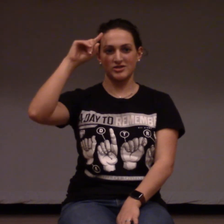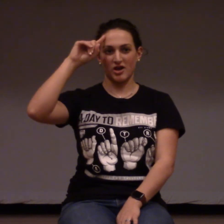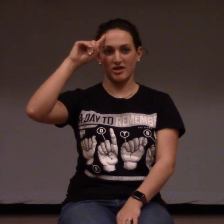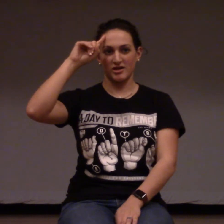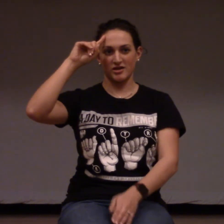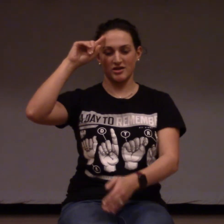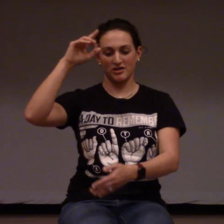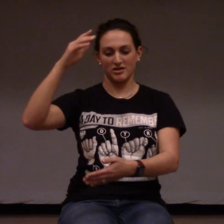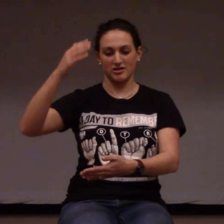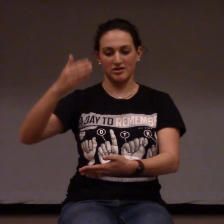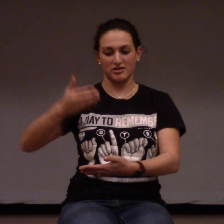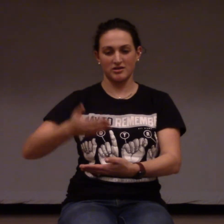son,